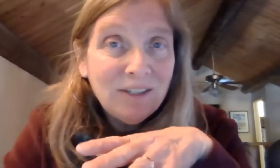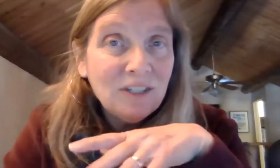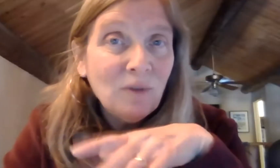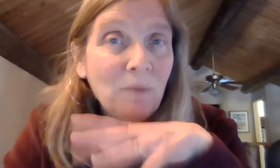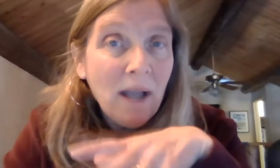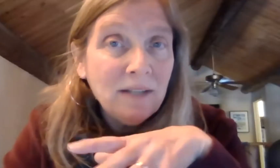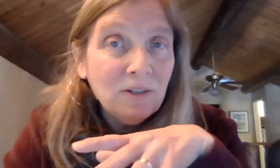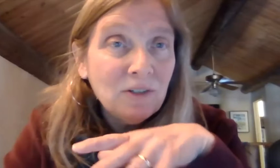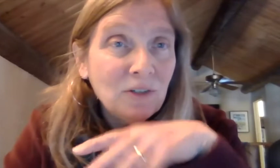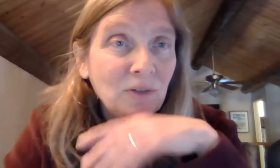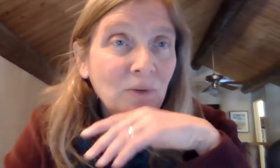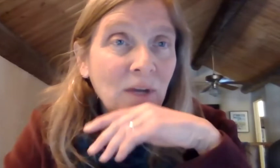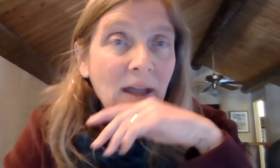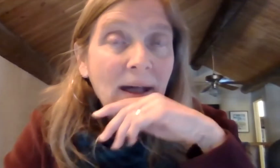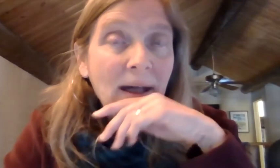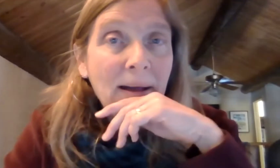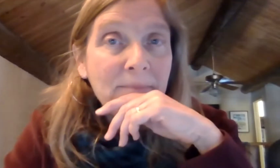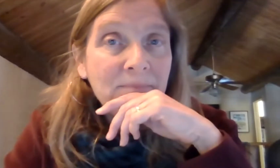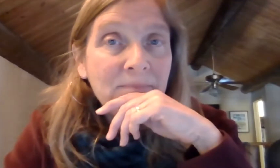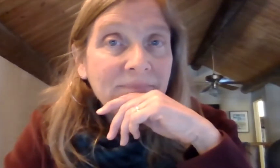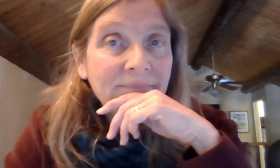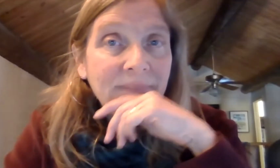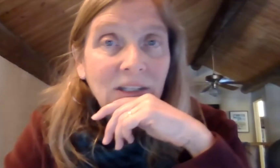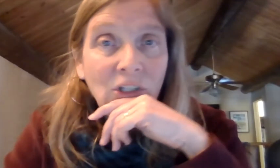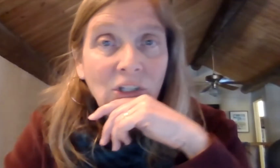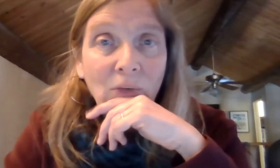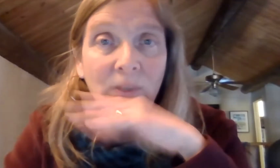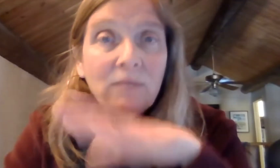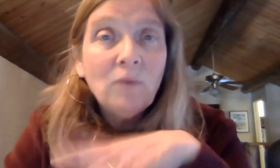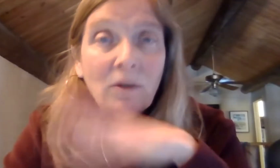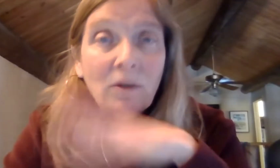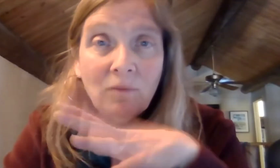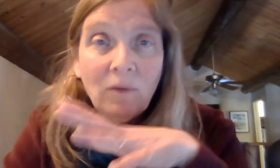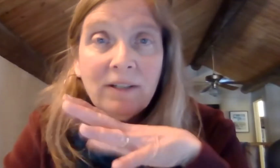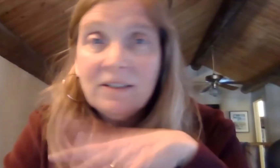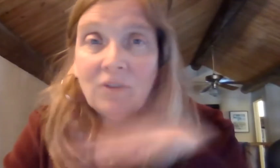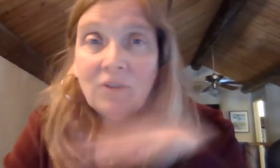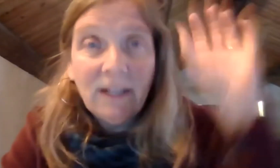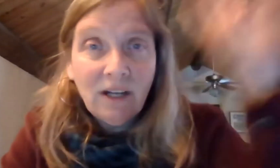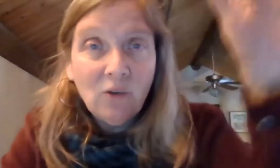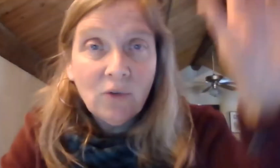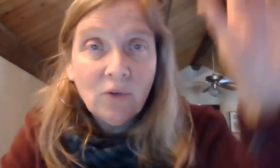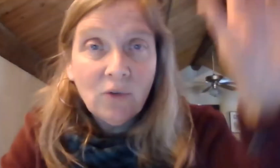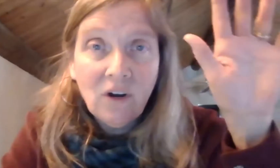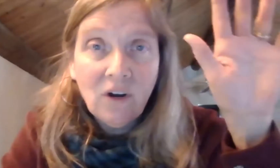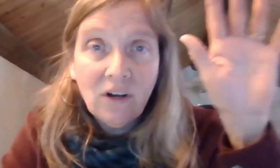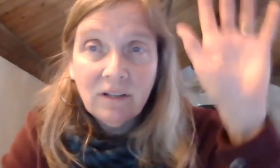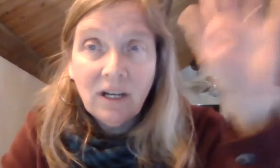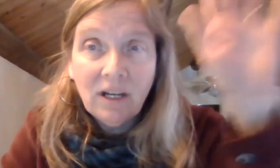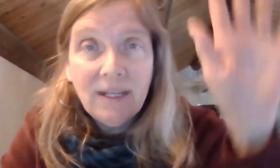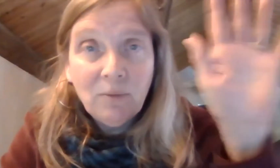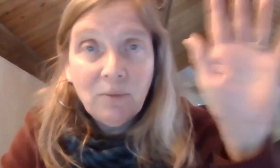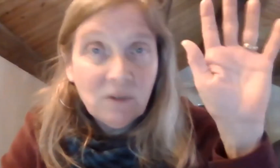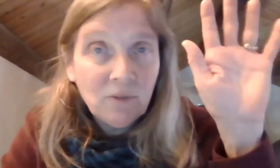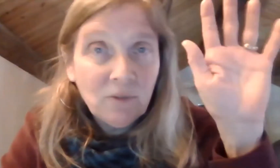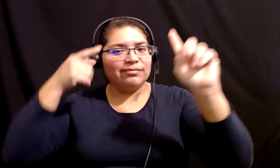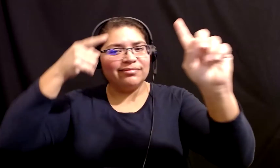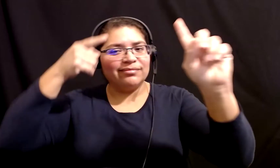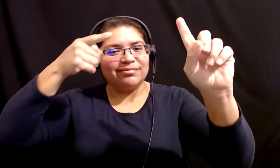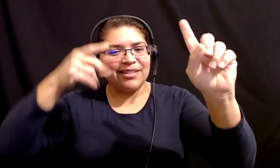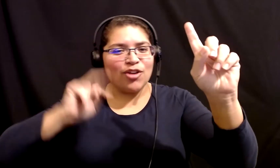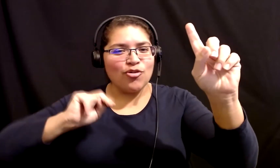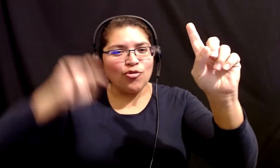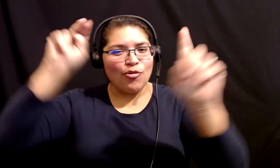that just as a reminder to, you know, what is sort of like our North Star, our guiding